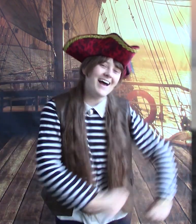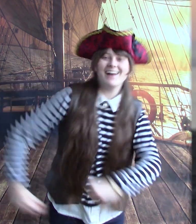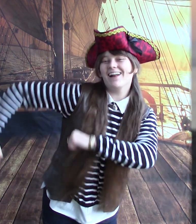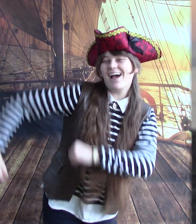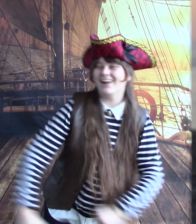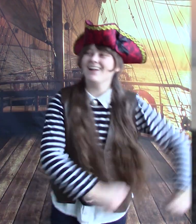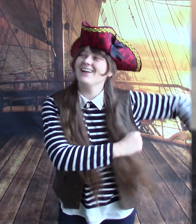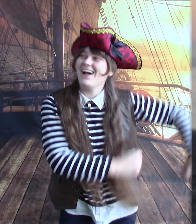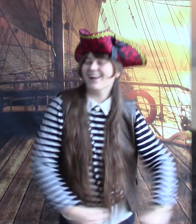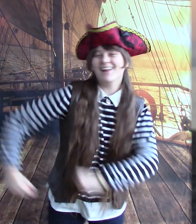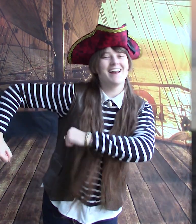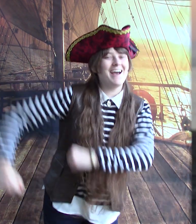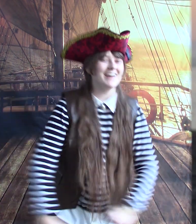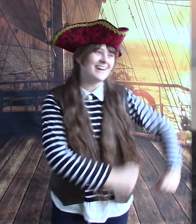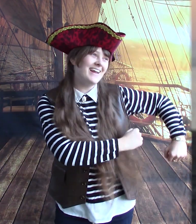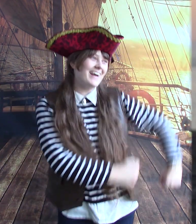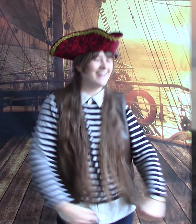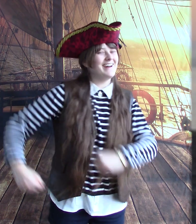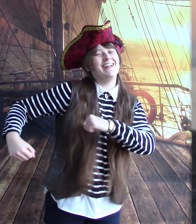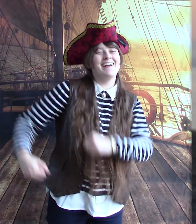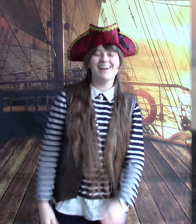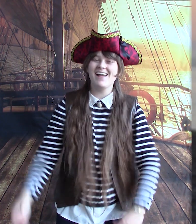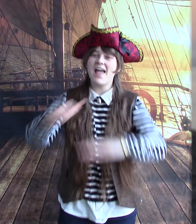-da-da-da-da-da-da-da-da-da